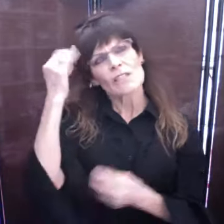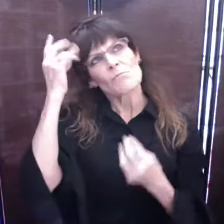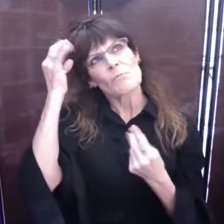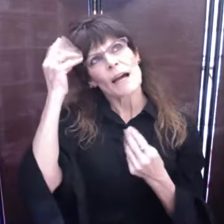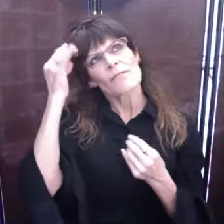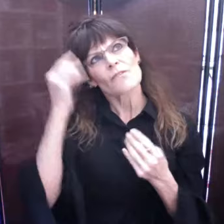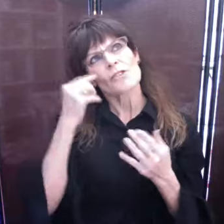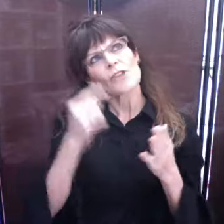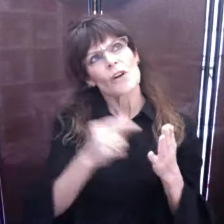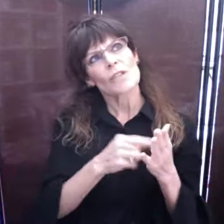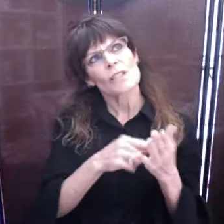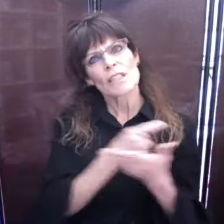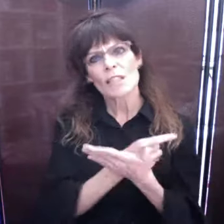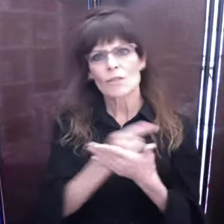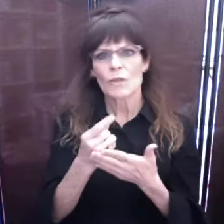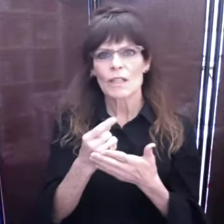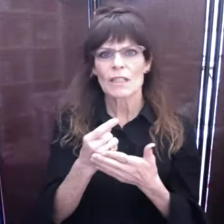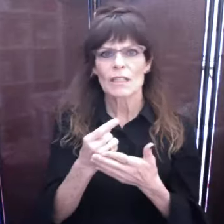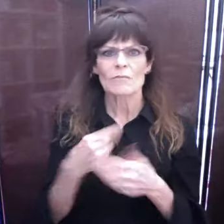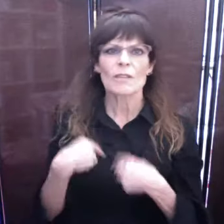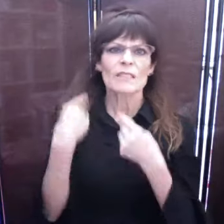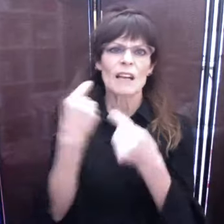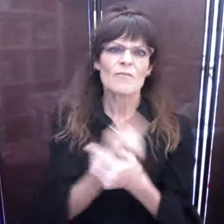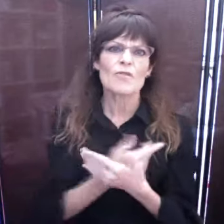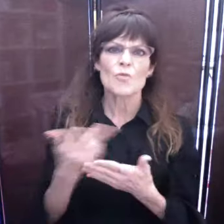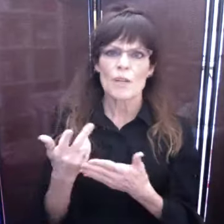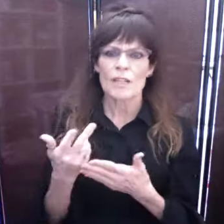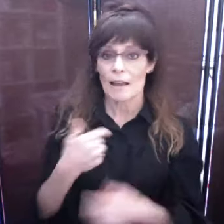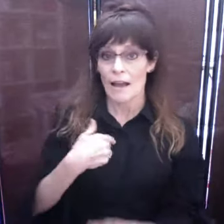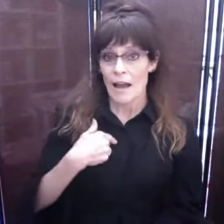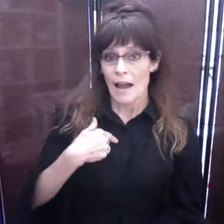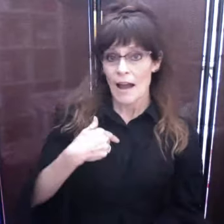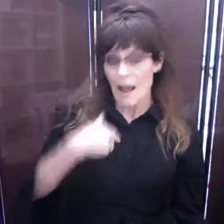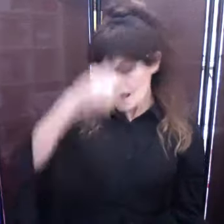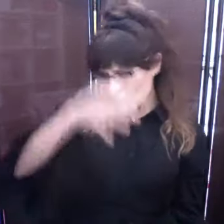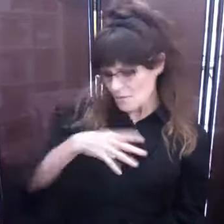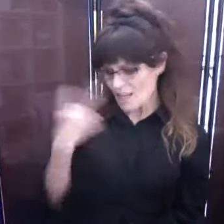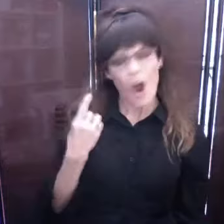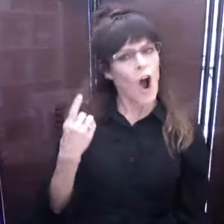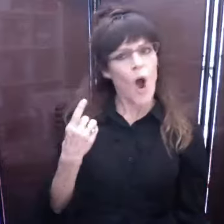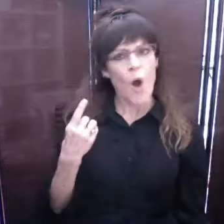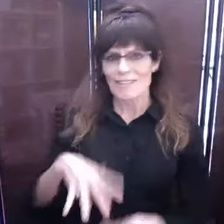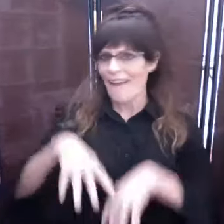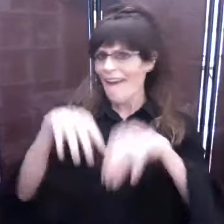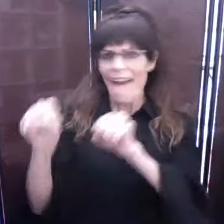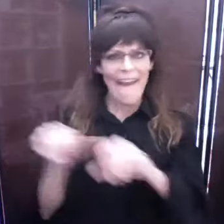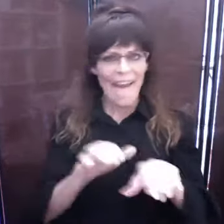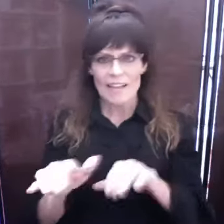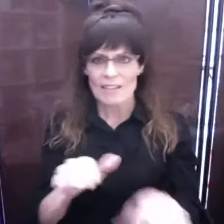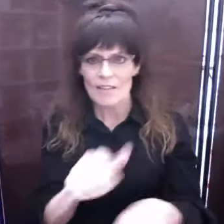like this week, in the last few weeks. You guys, I'm a guy that's always been active in Alcoholics Anonymous. I went into the Arizona State Prison System for